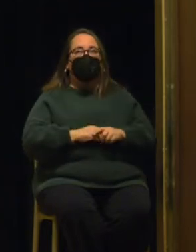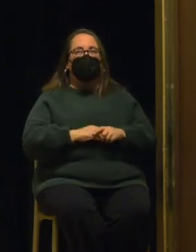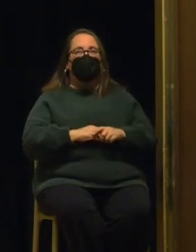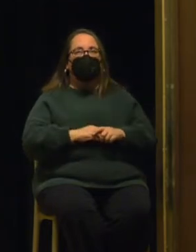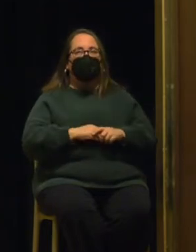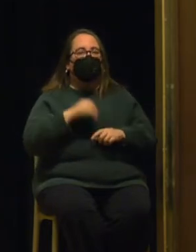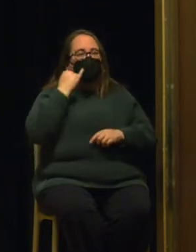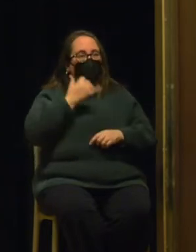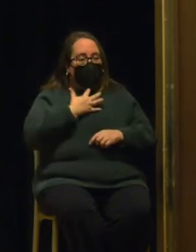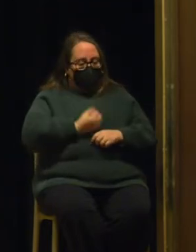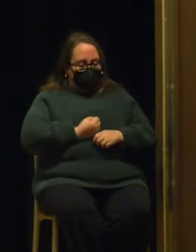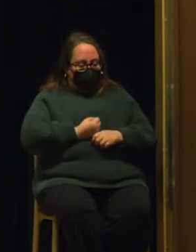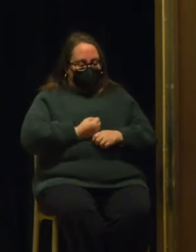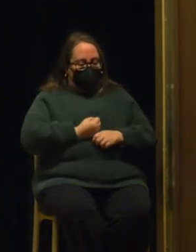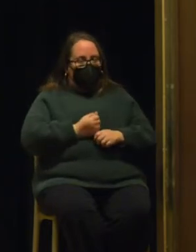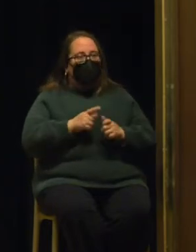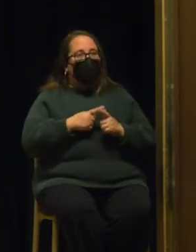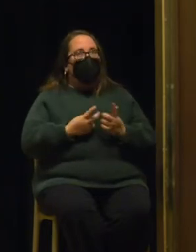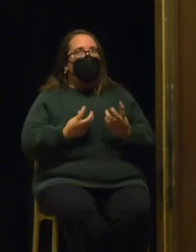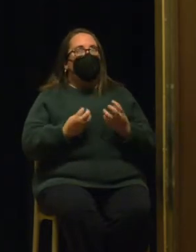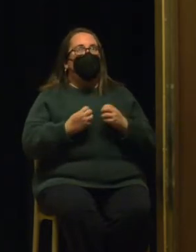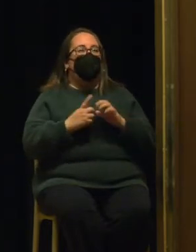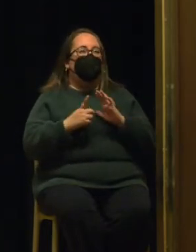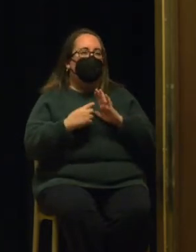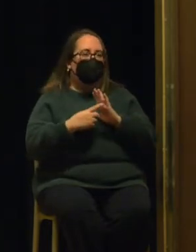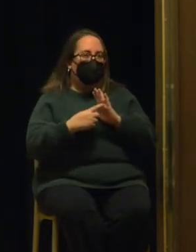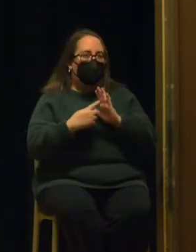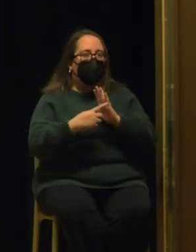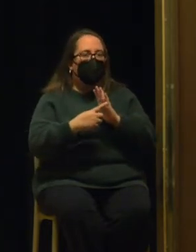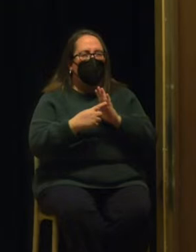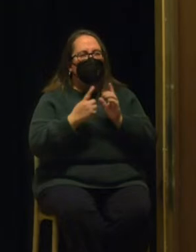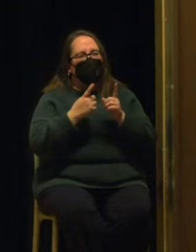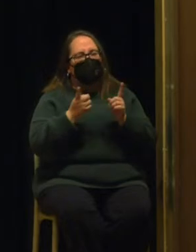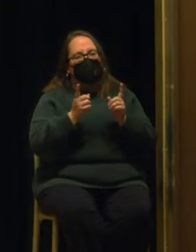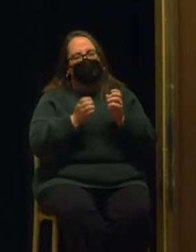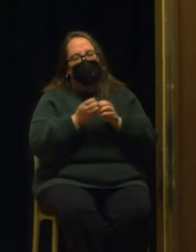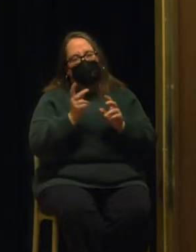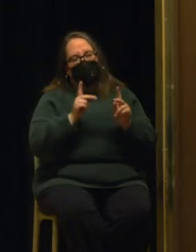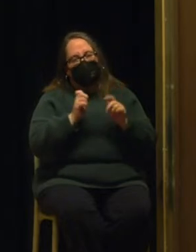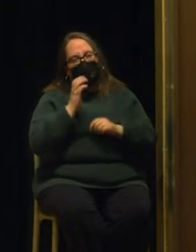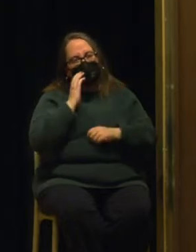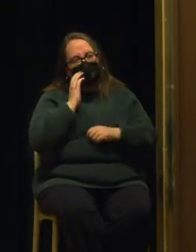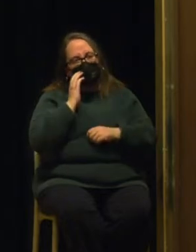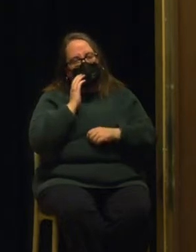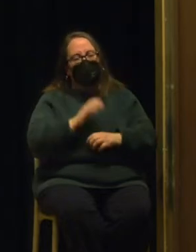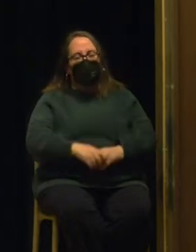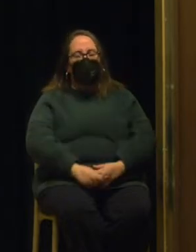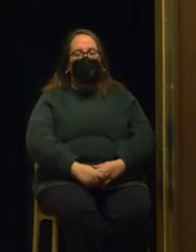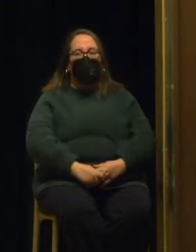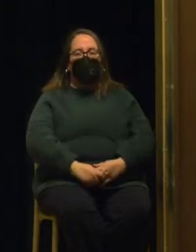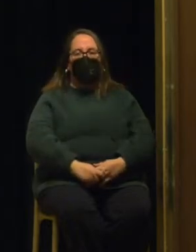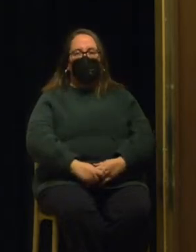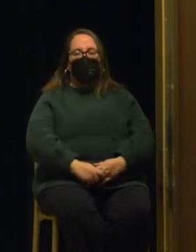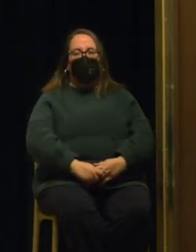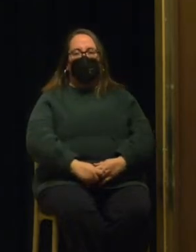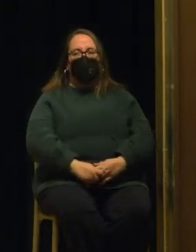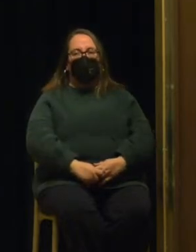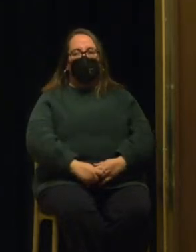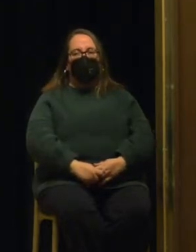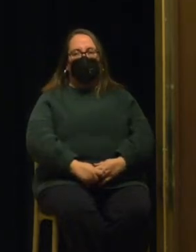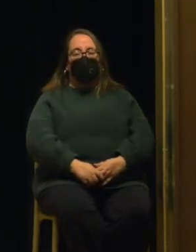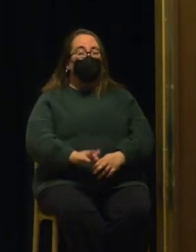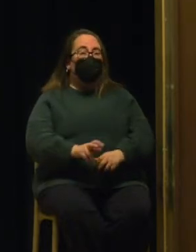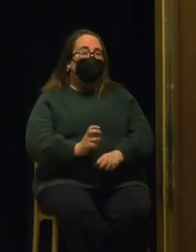hadn't told it, I probably would have got more critics. Because most people knew we were dating. Yeah. But it was, you know, and